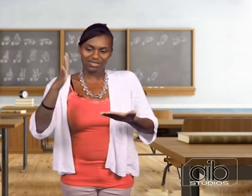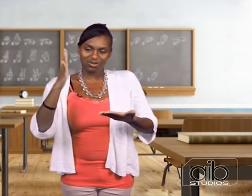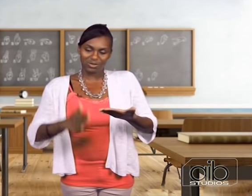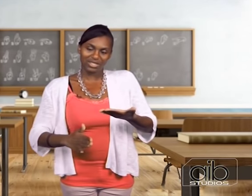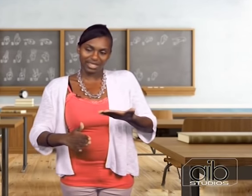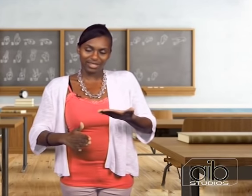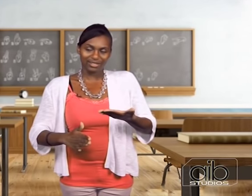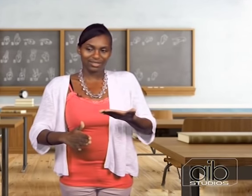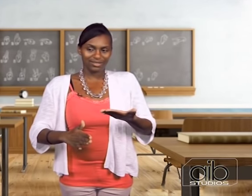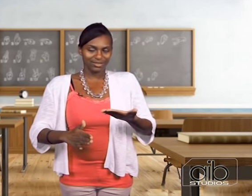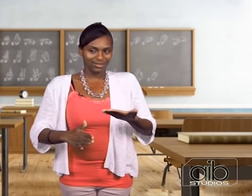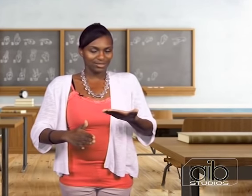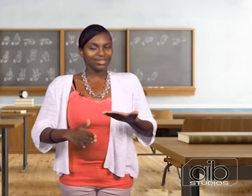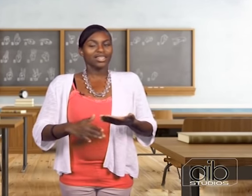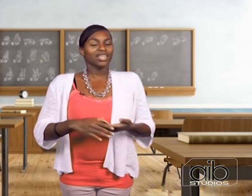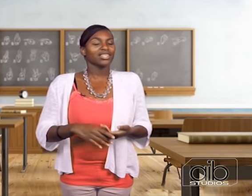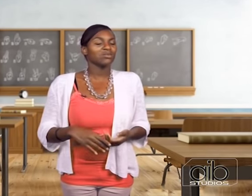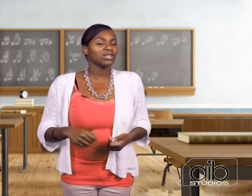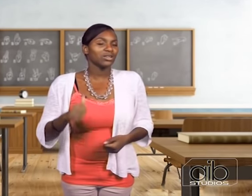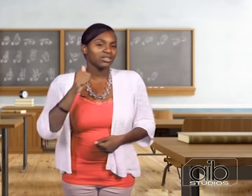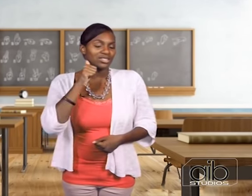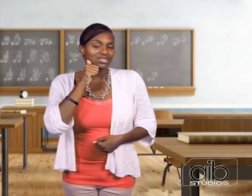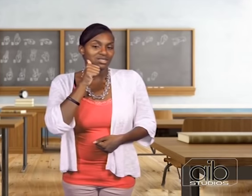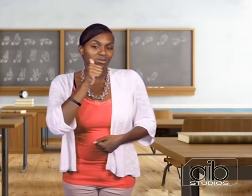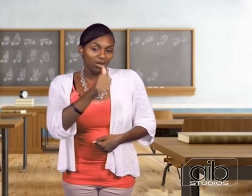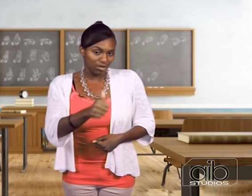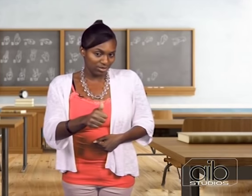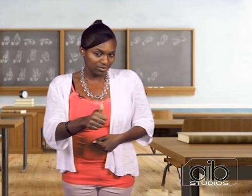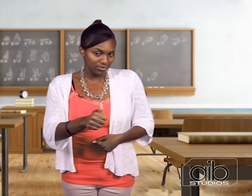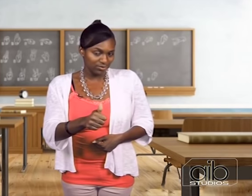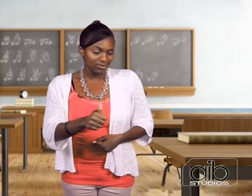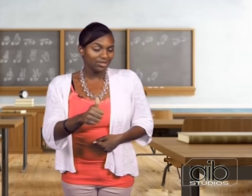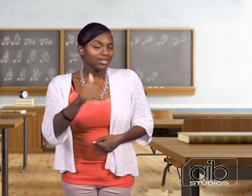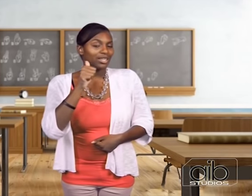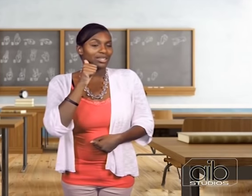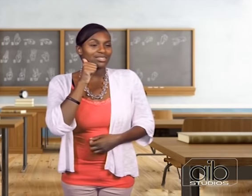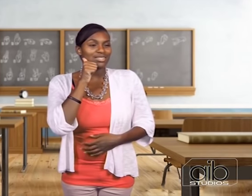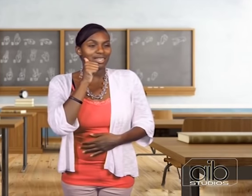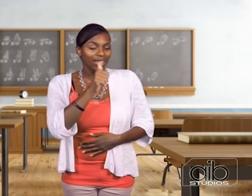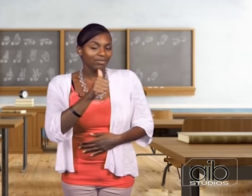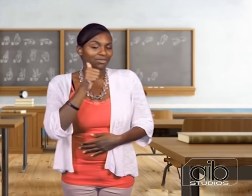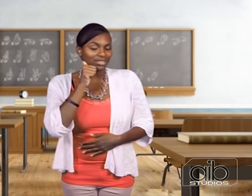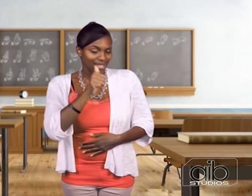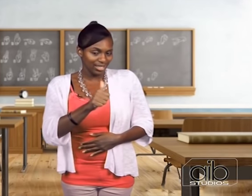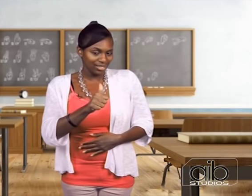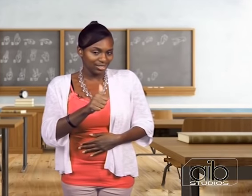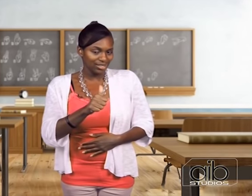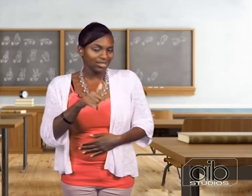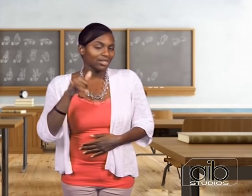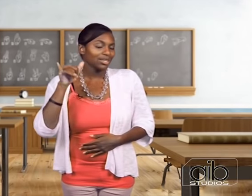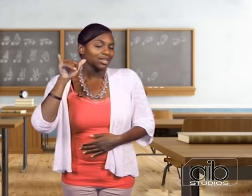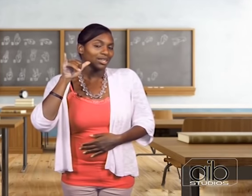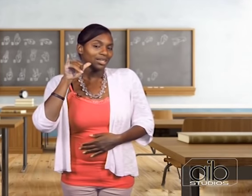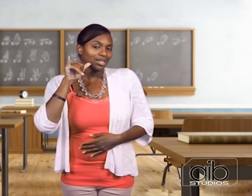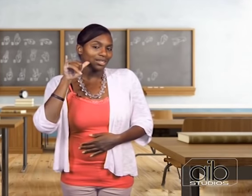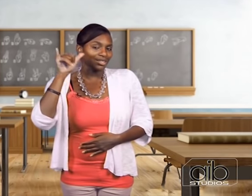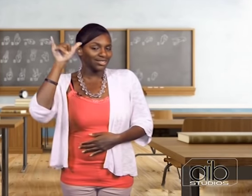is weekend. And then we learn this is tomorrow. And this is every day. And this